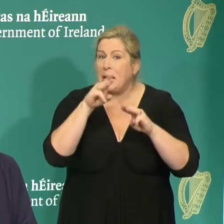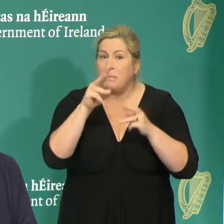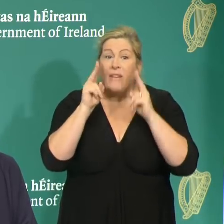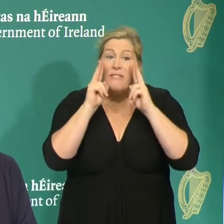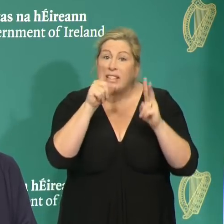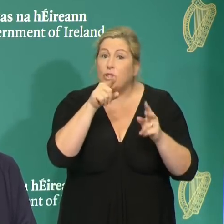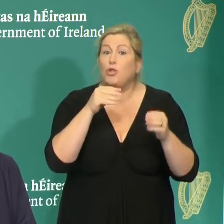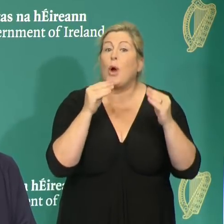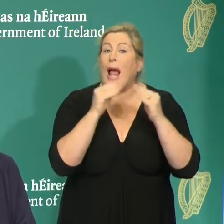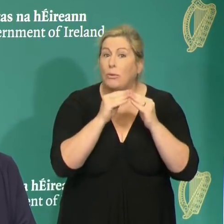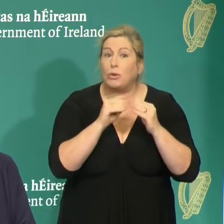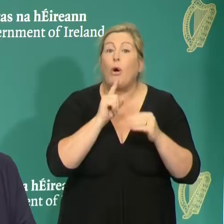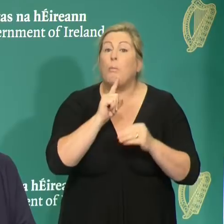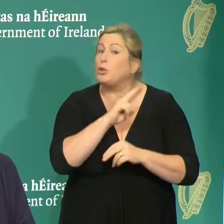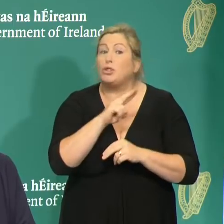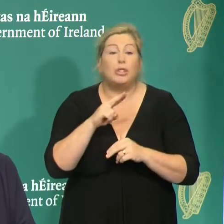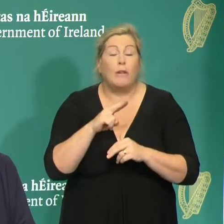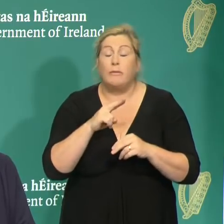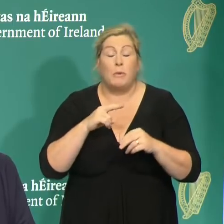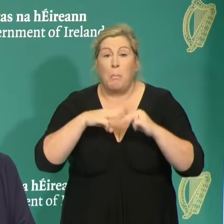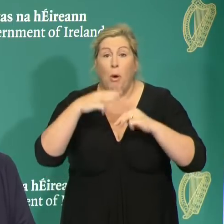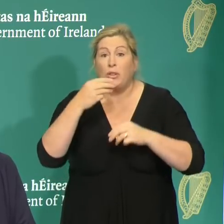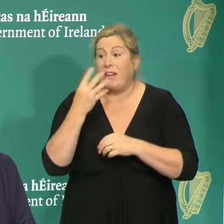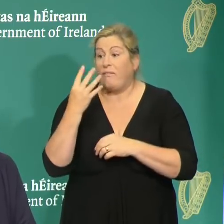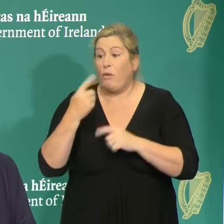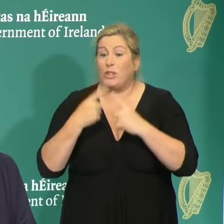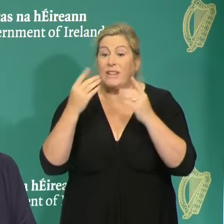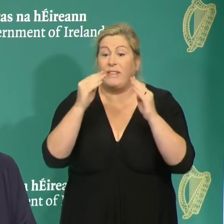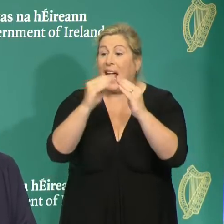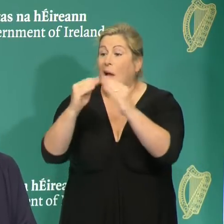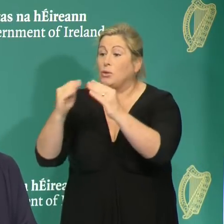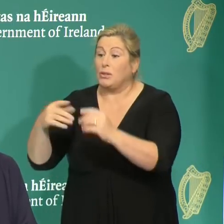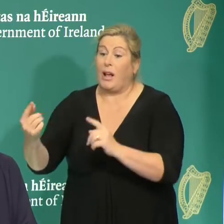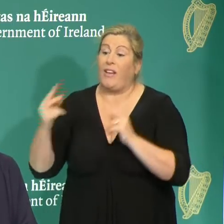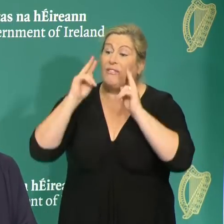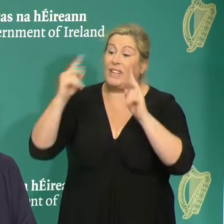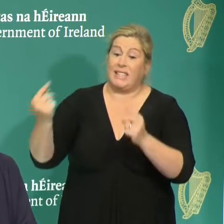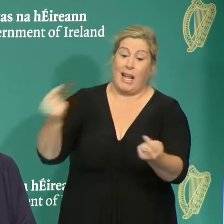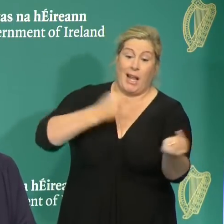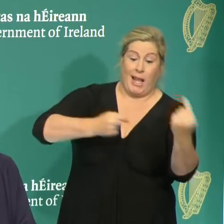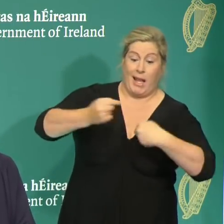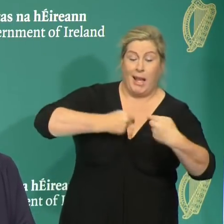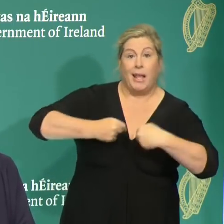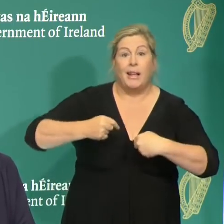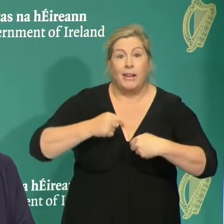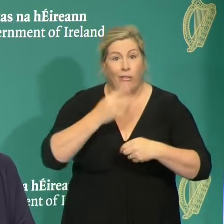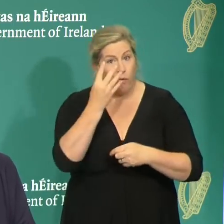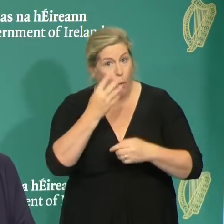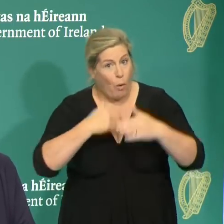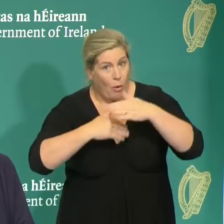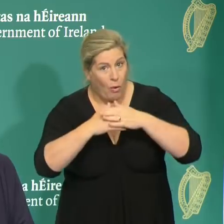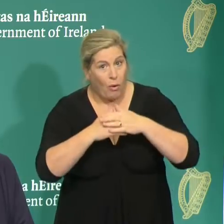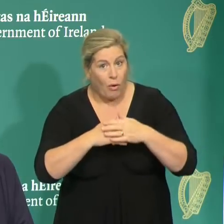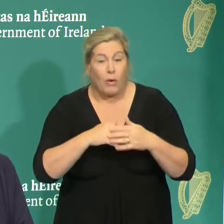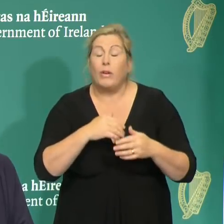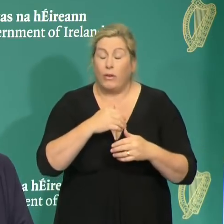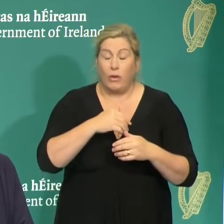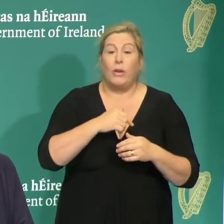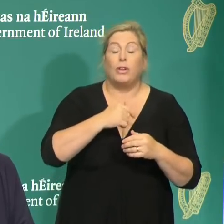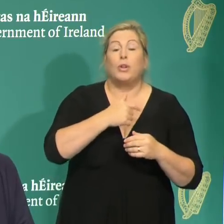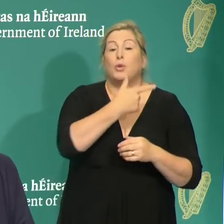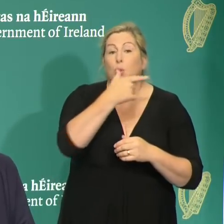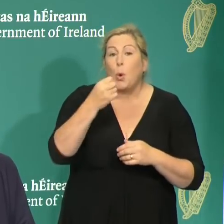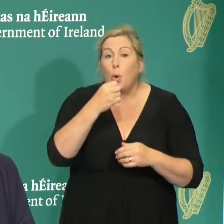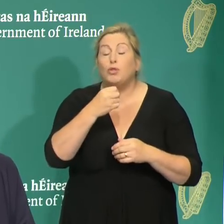4 households. The current restrictions of 50 people at organised indoor gatherings and 200 people